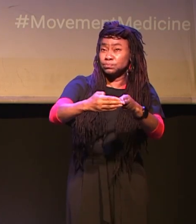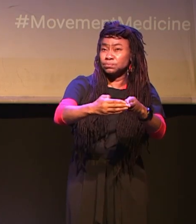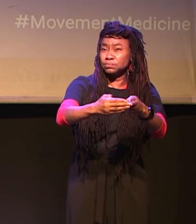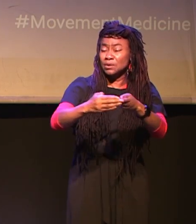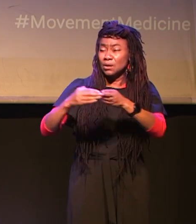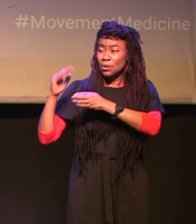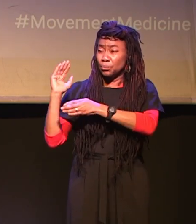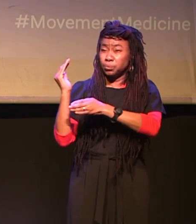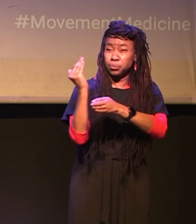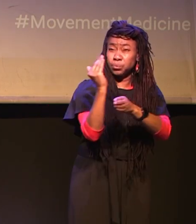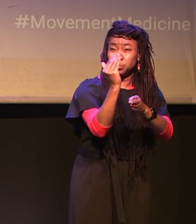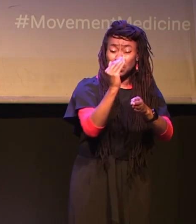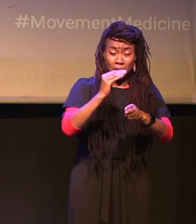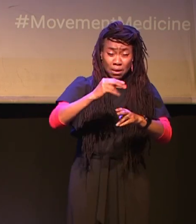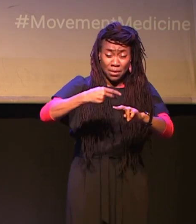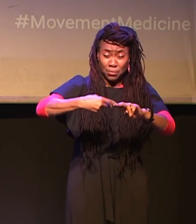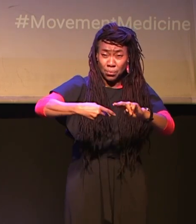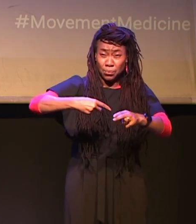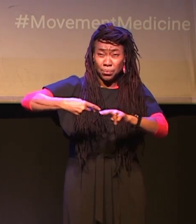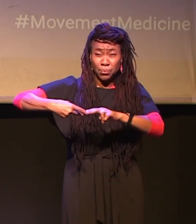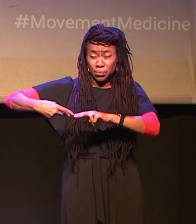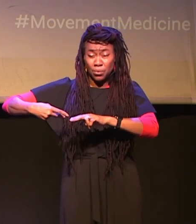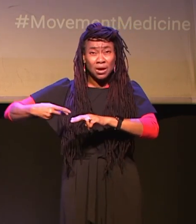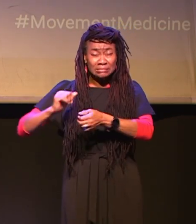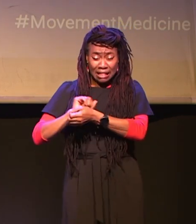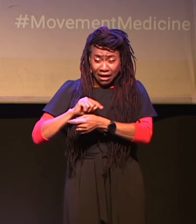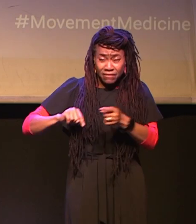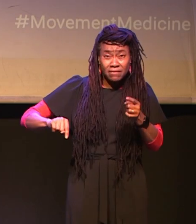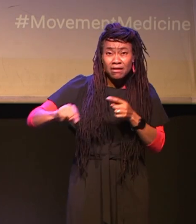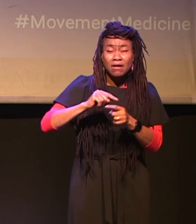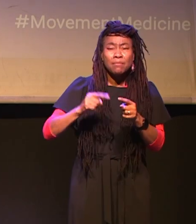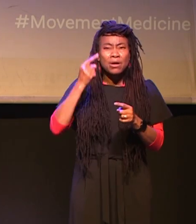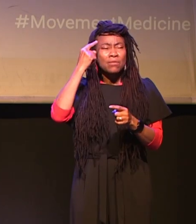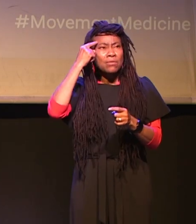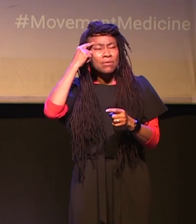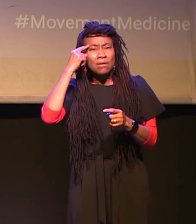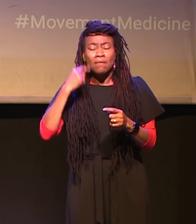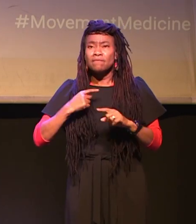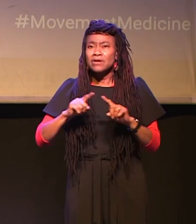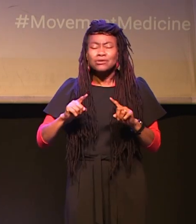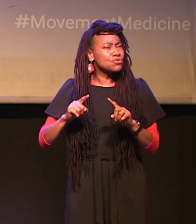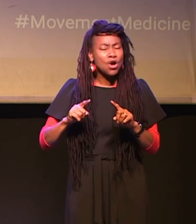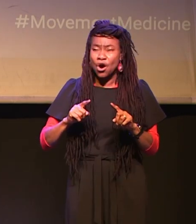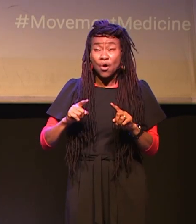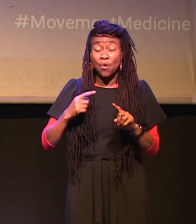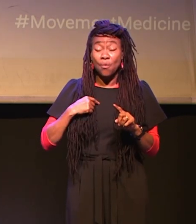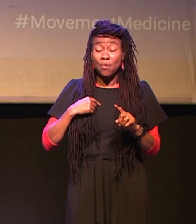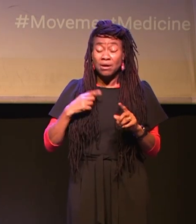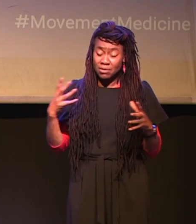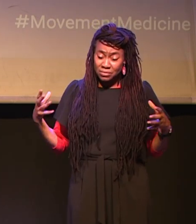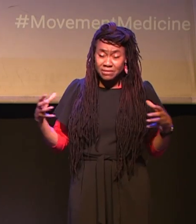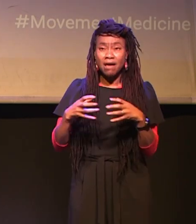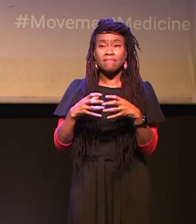face world-ending moments, like, do we dare to imagine? Do we dare to come together? And do we dare to create together?